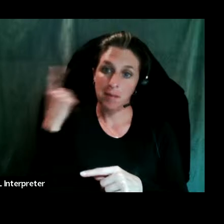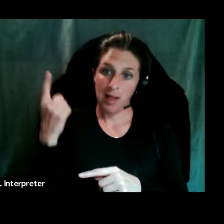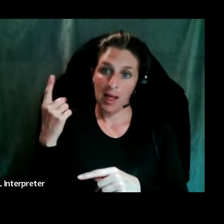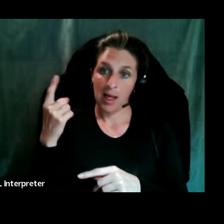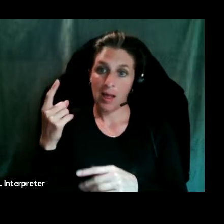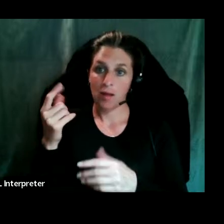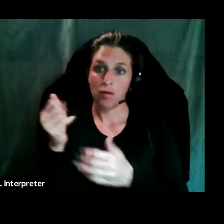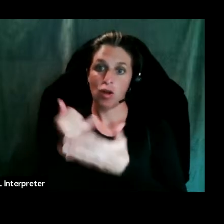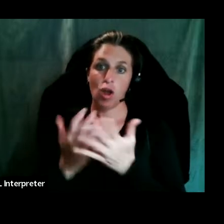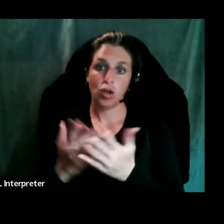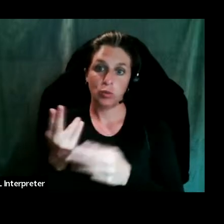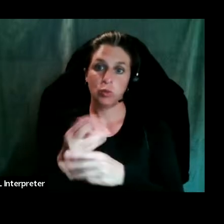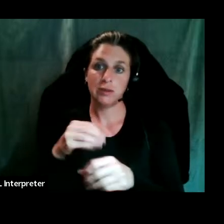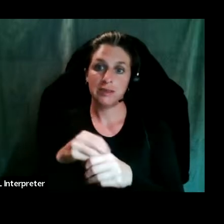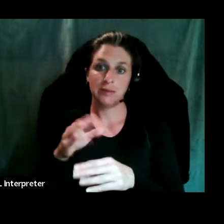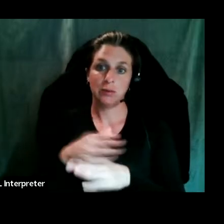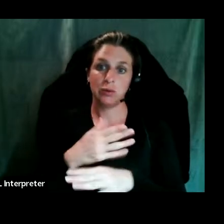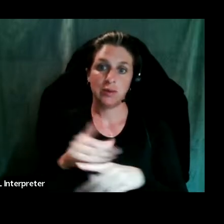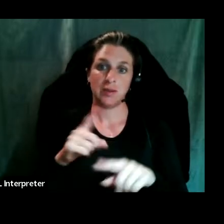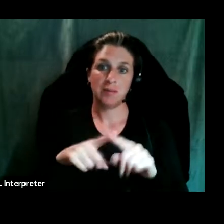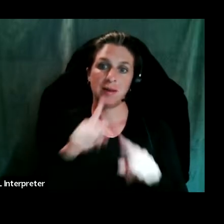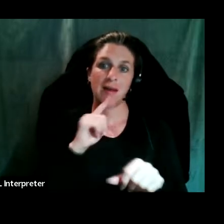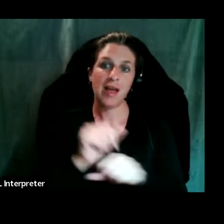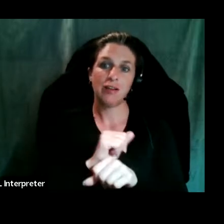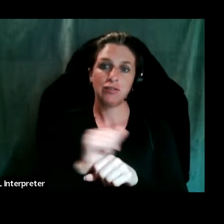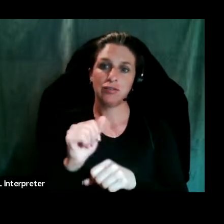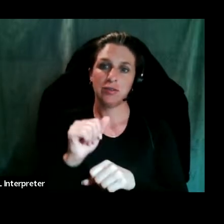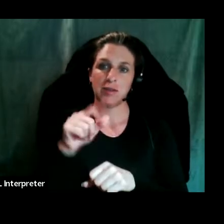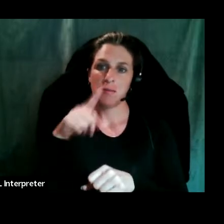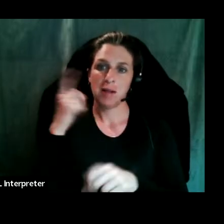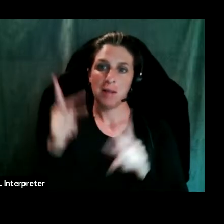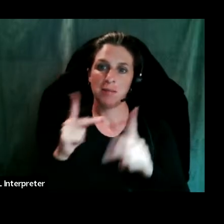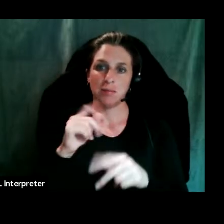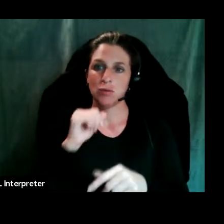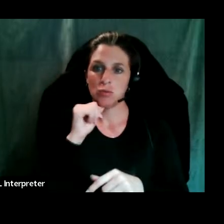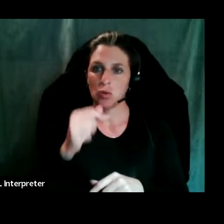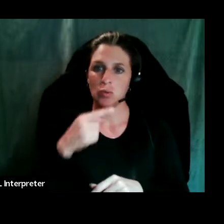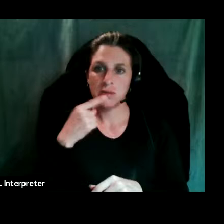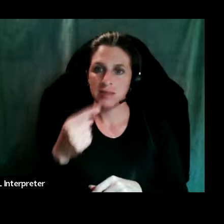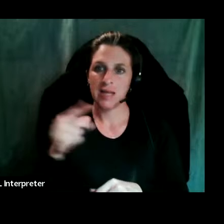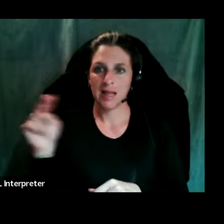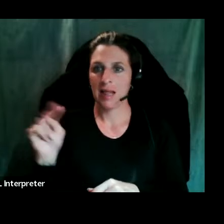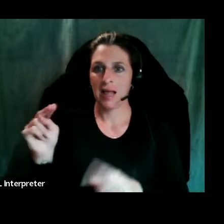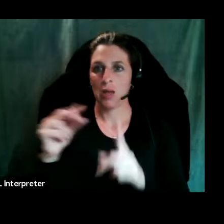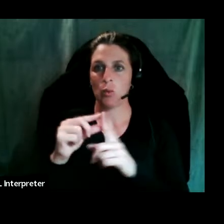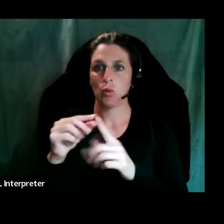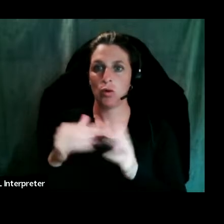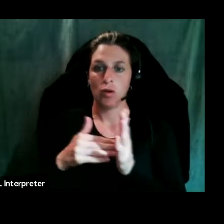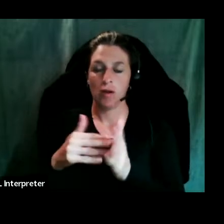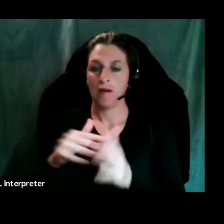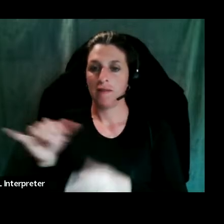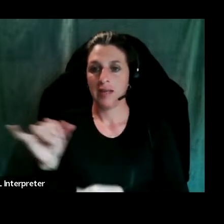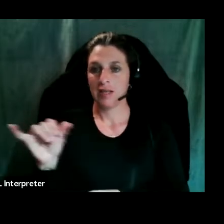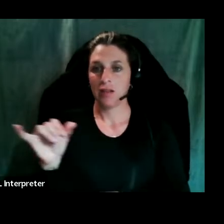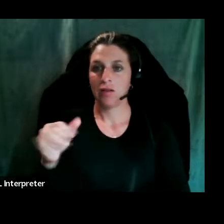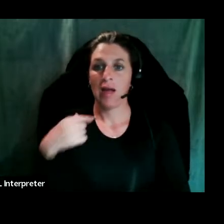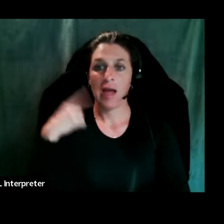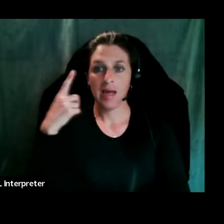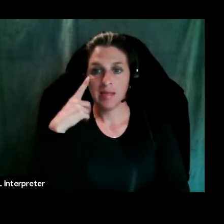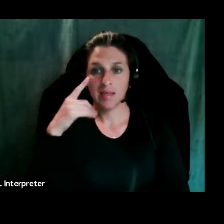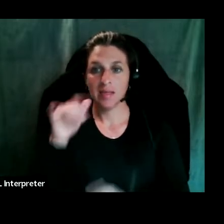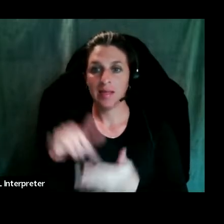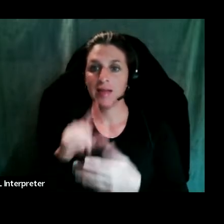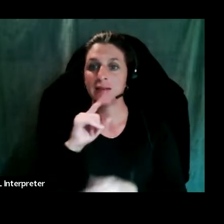music. Right. When actually Black people don't say the N-word a lot either. Okay. And so I think that's actually not